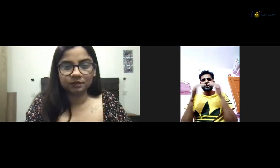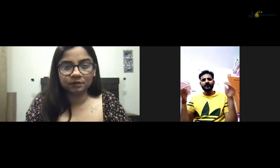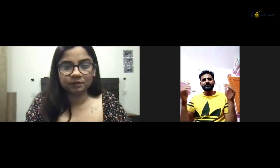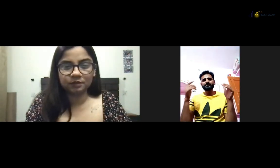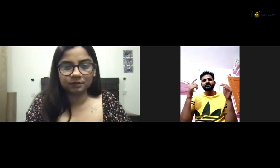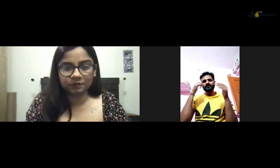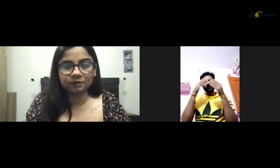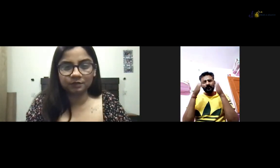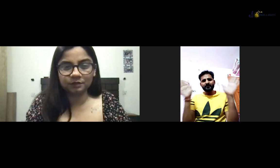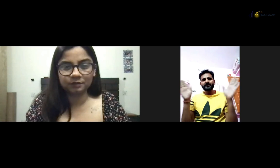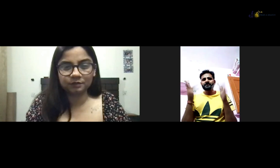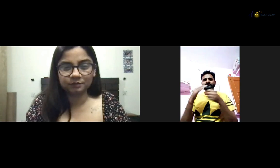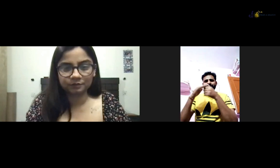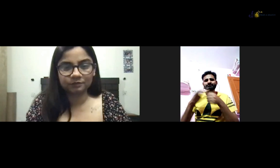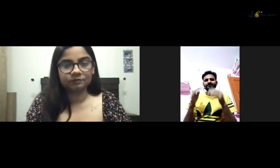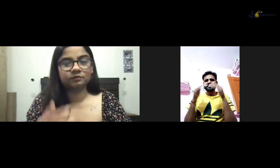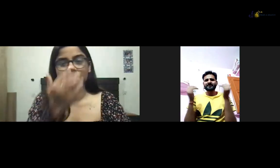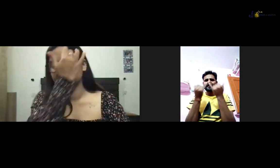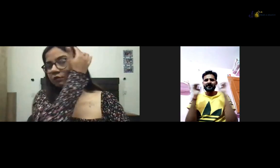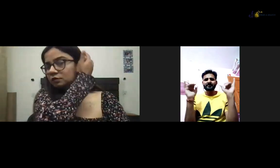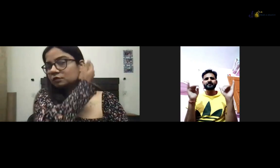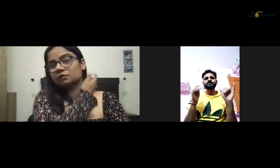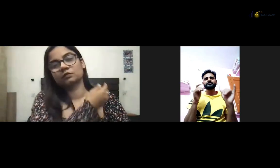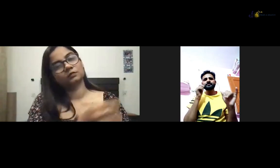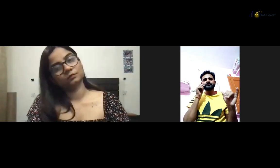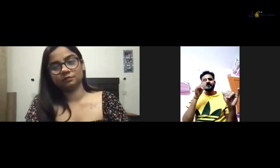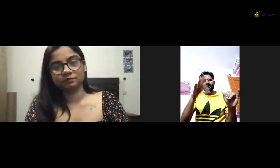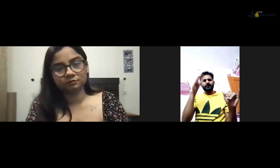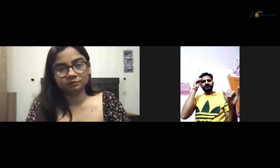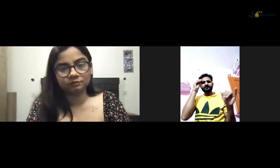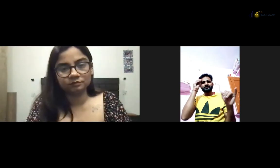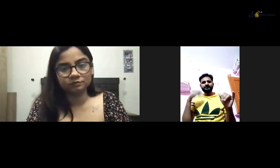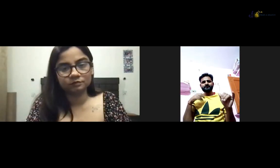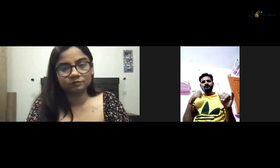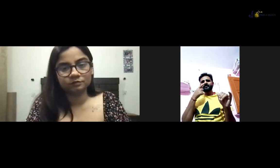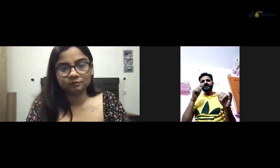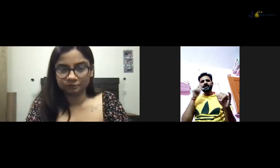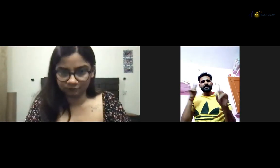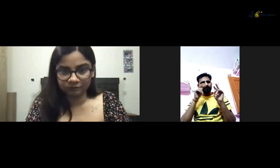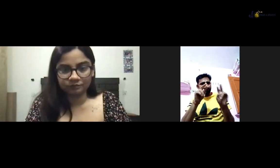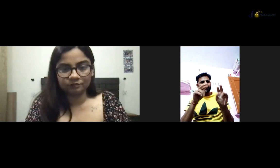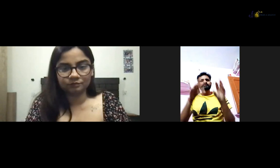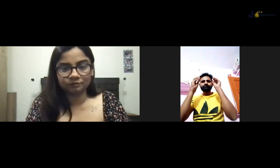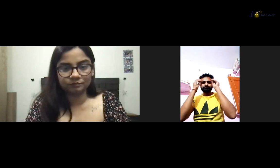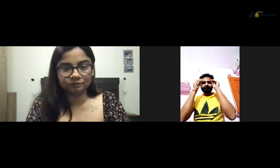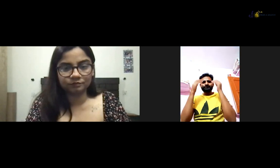that being a girl, boys. They have to be equal. Like they don't be a discrimination. They have to be